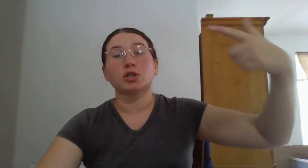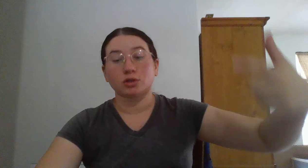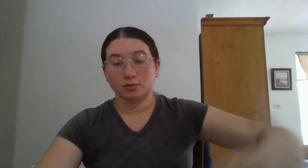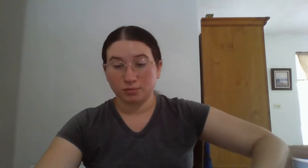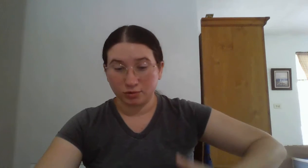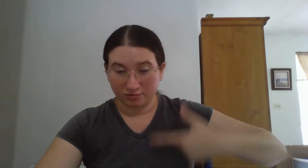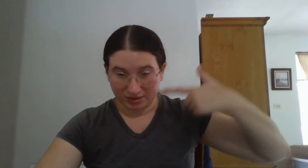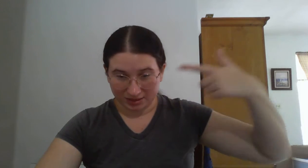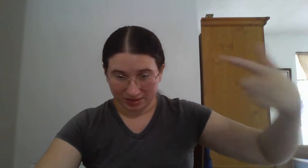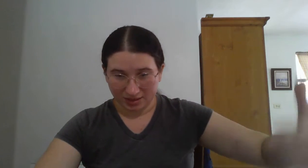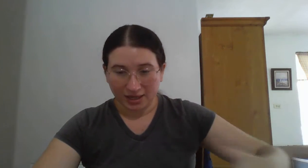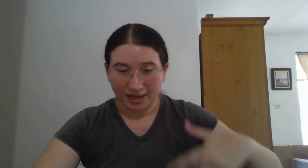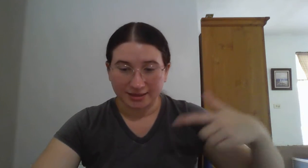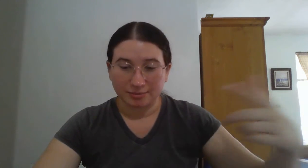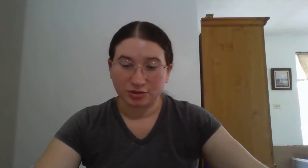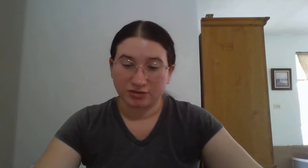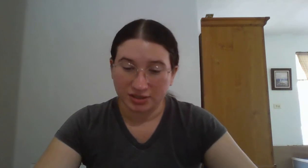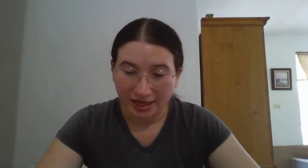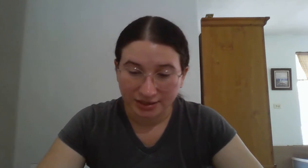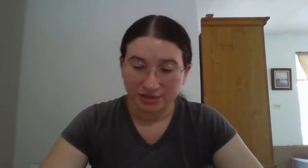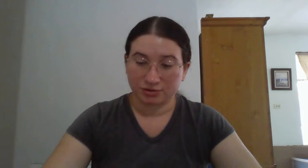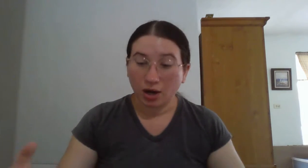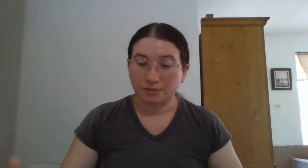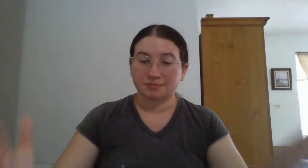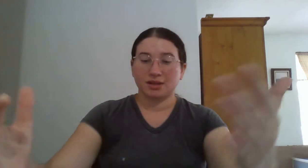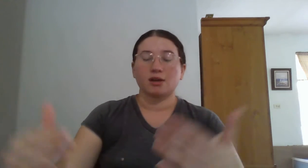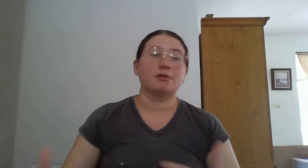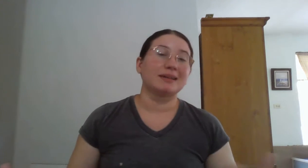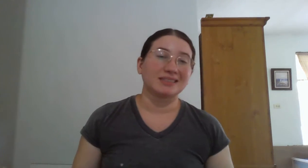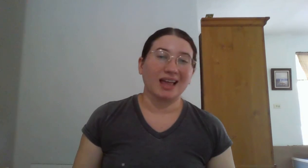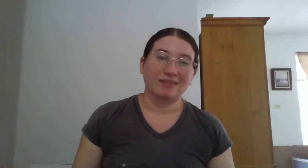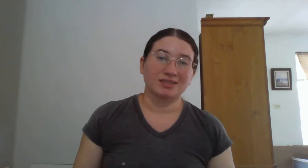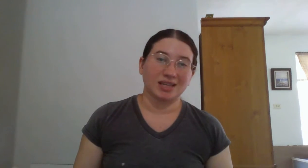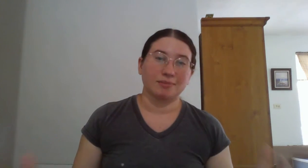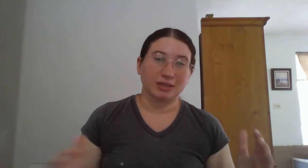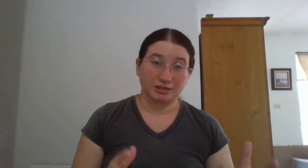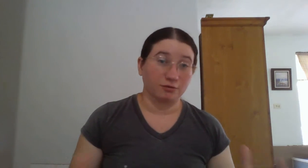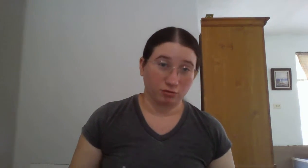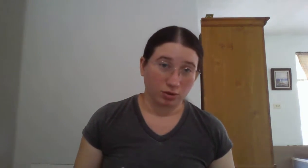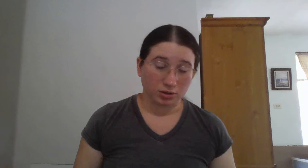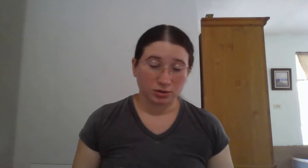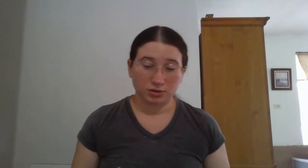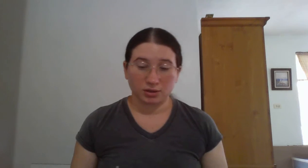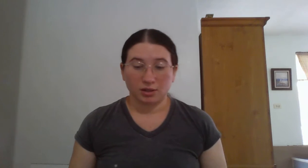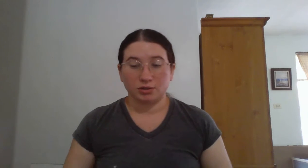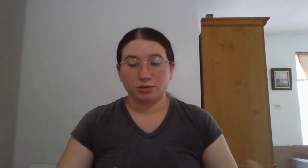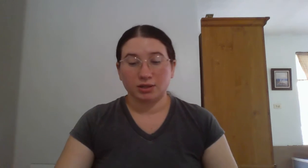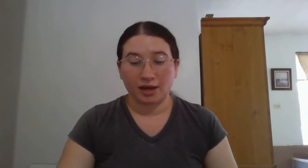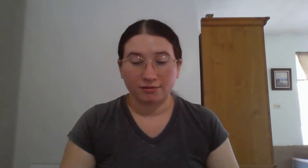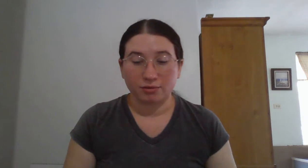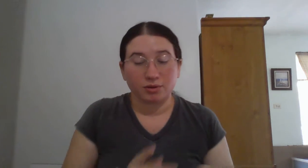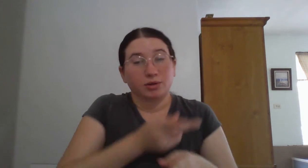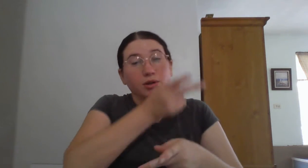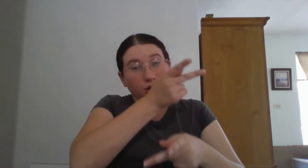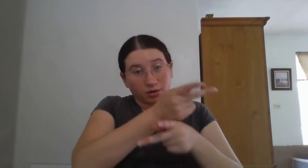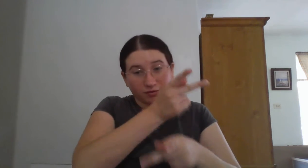circular movement. Examples of these adjectives are, we basically have the same list of words. You can have the word